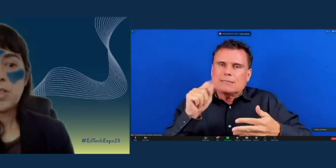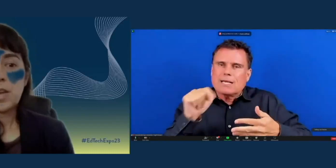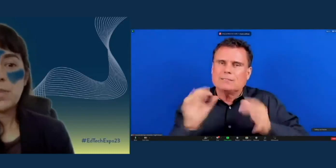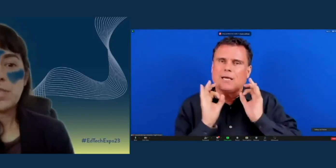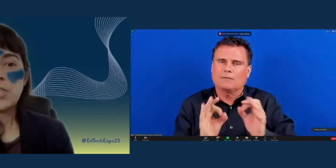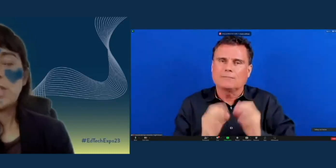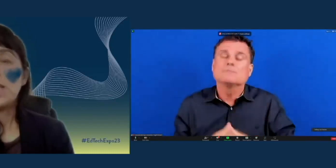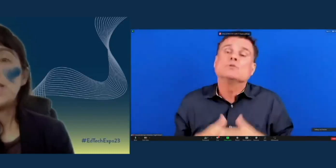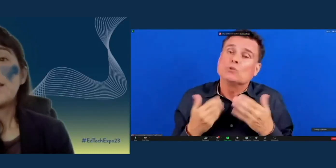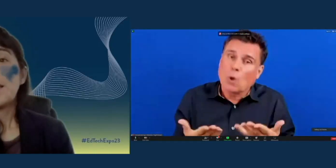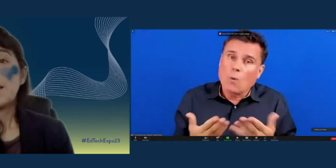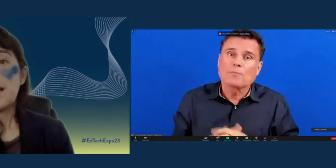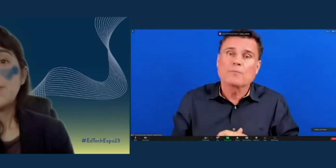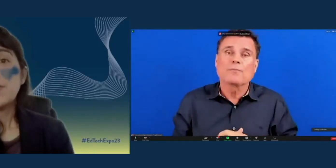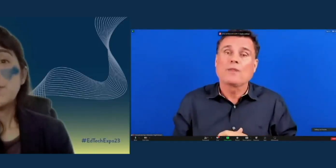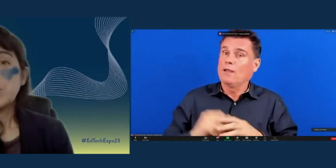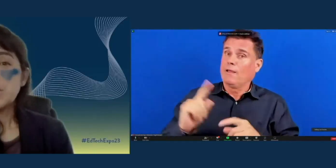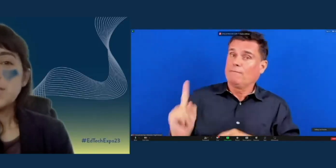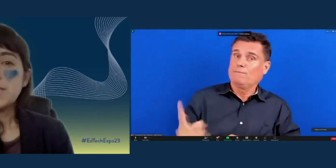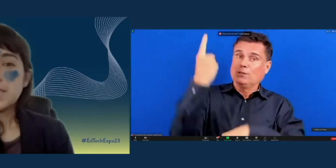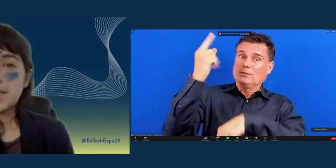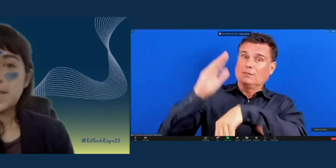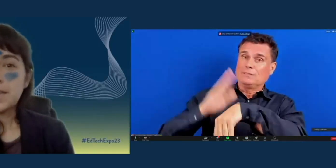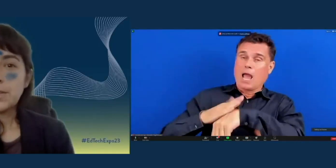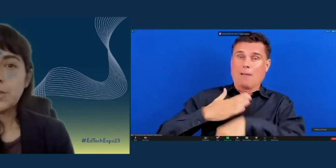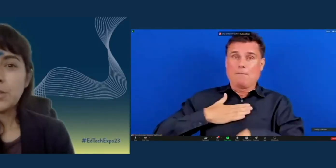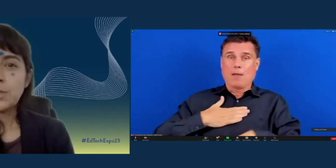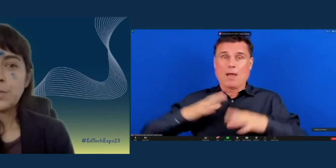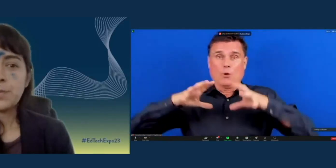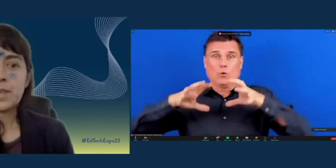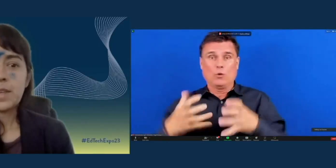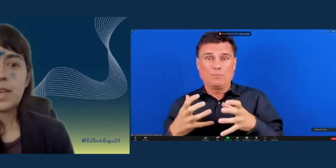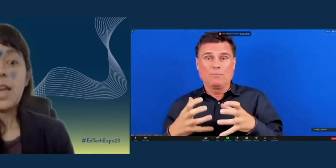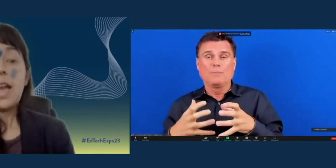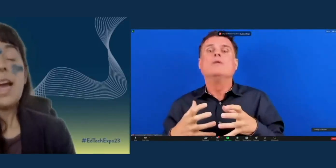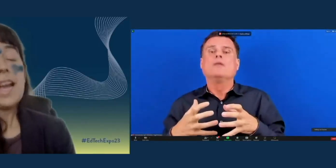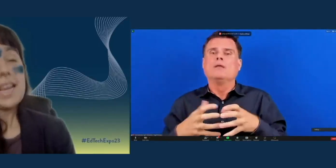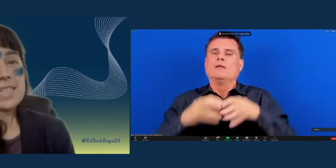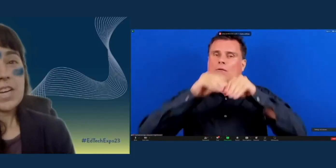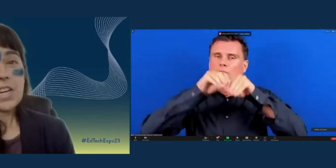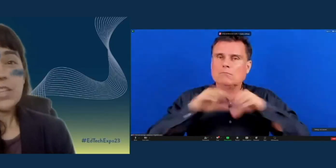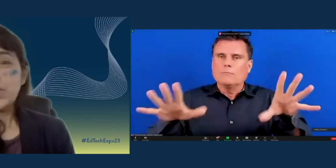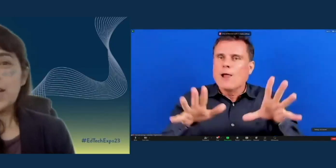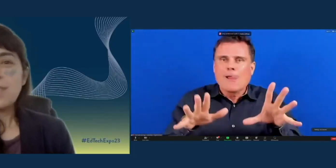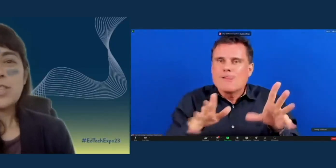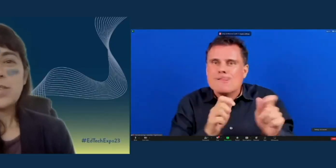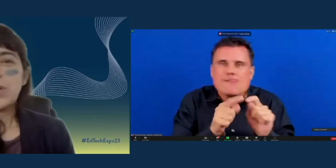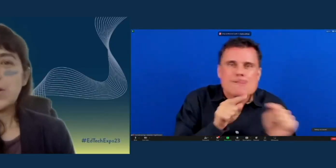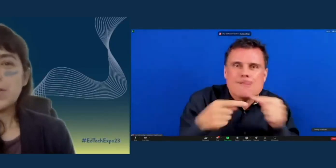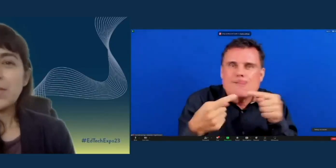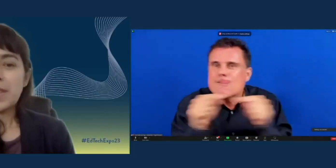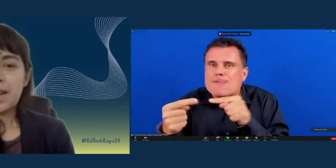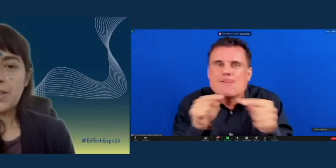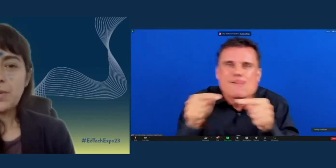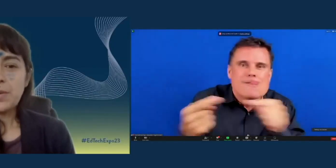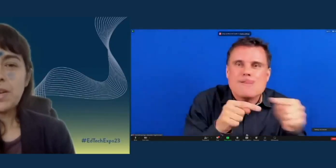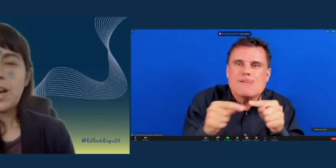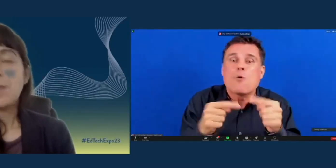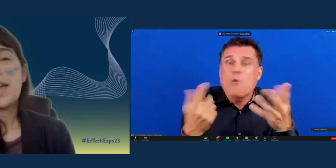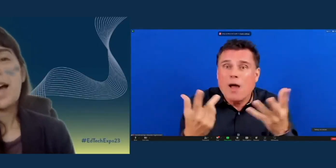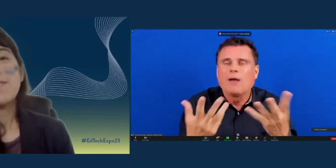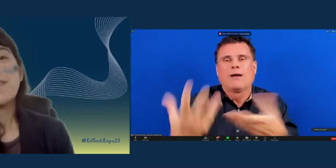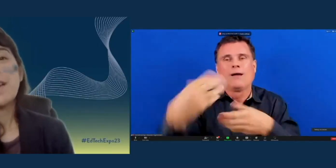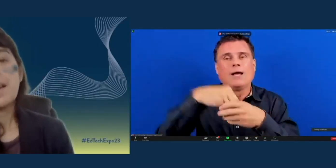launched a competition that allowed submissions in sign language. ACR could not have achieved all of this without you.